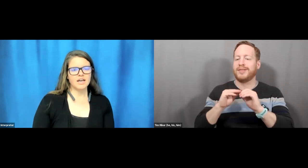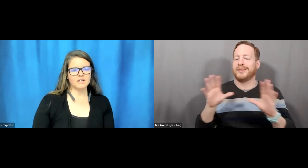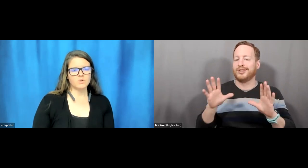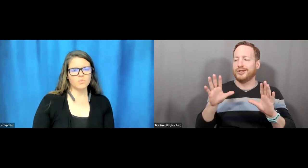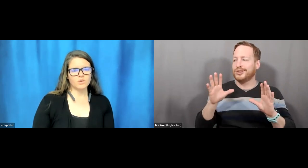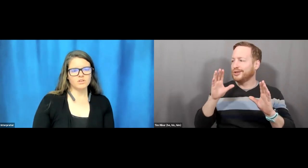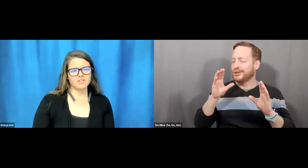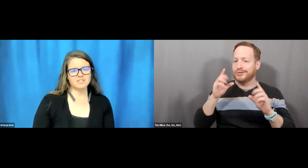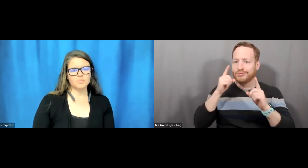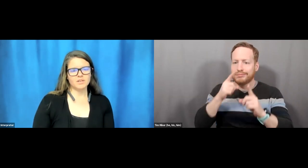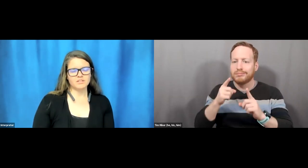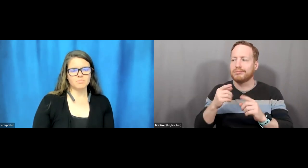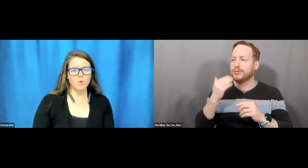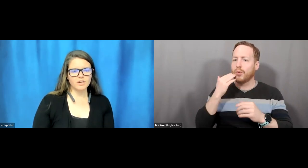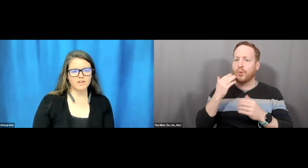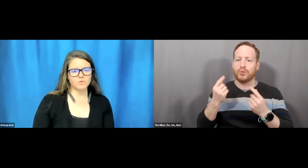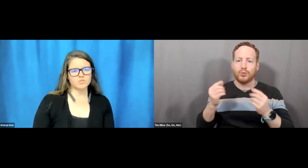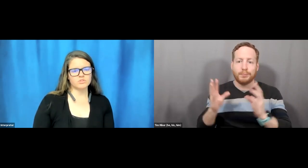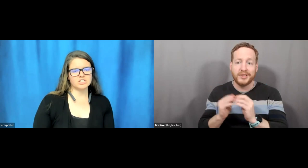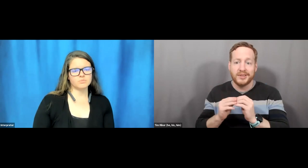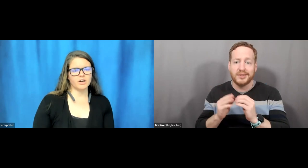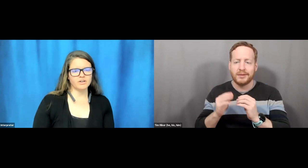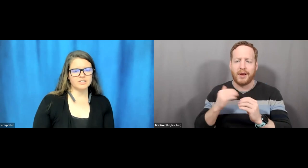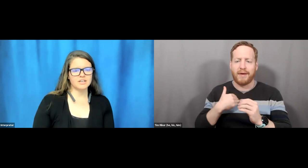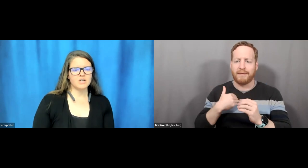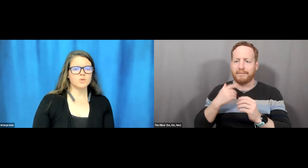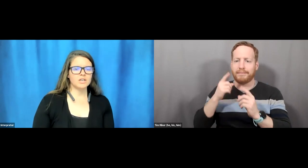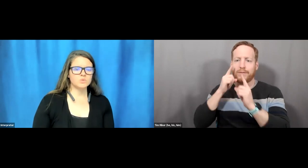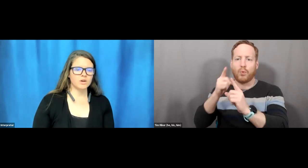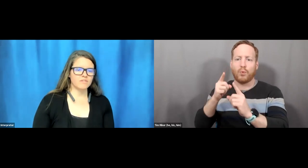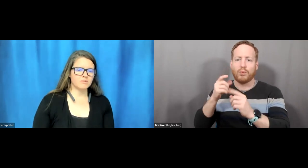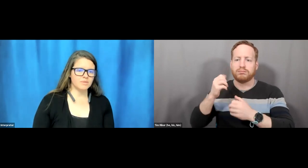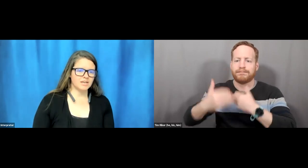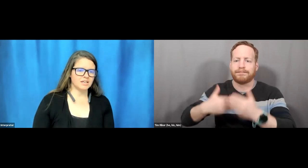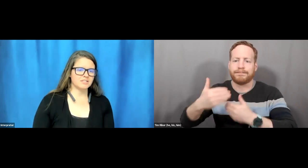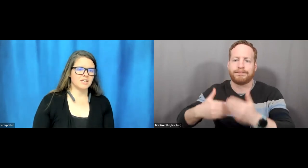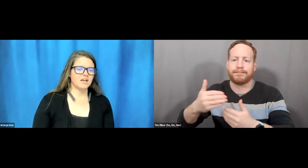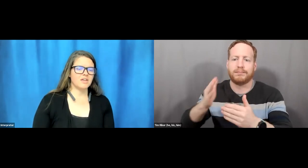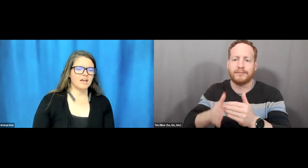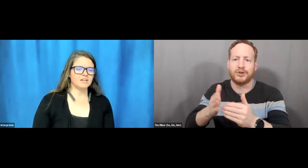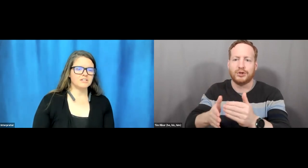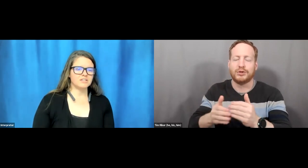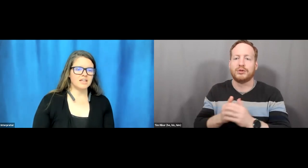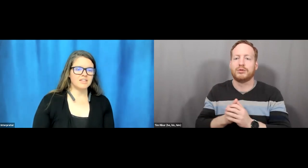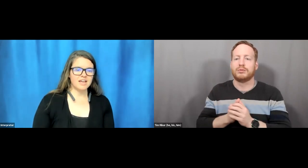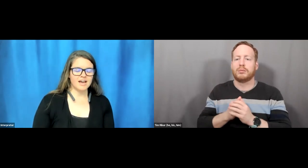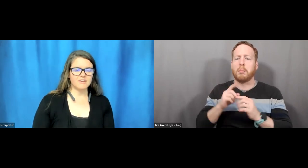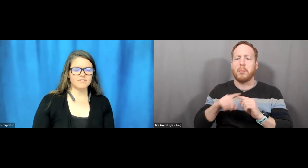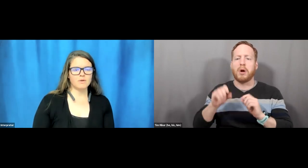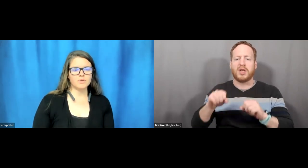and would thus be supporting those strategic priorities. So each one of the meetings and that they have, they would be